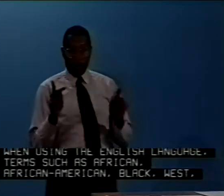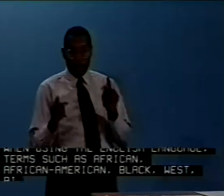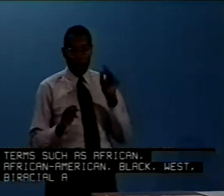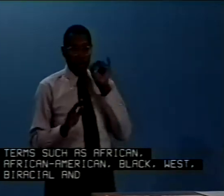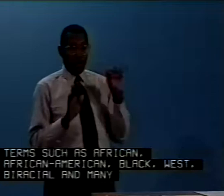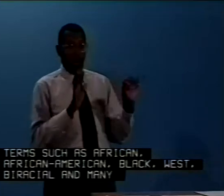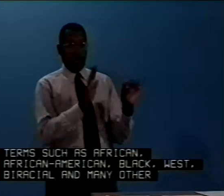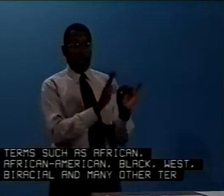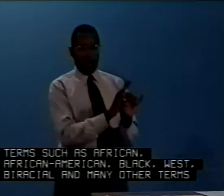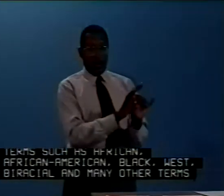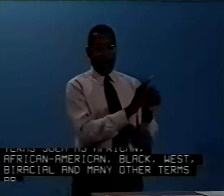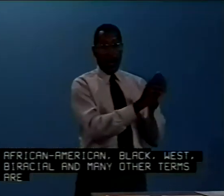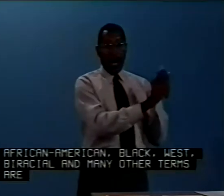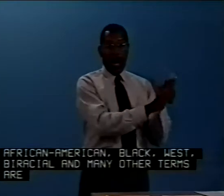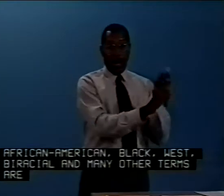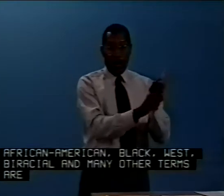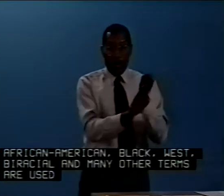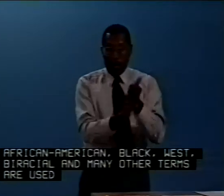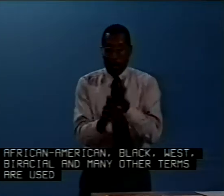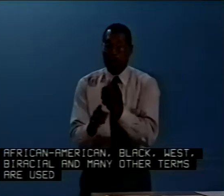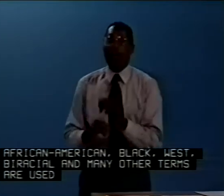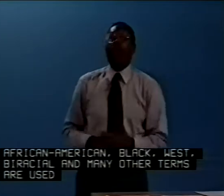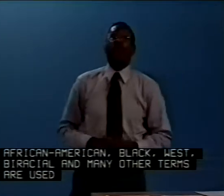by black deaf people to identify themselves.